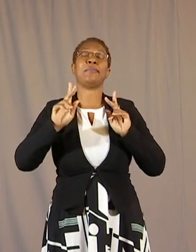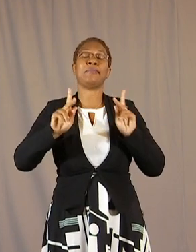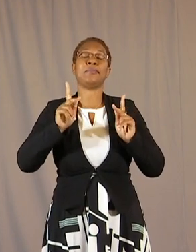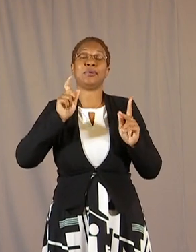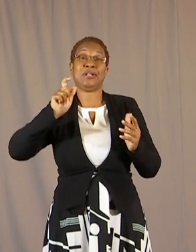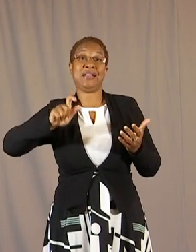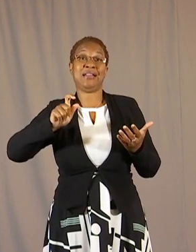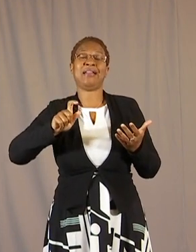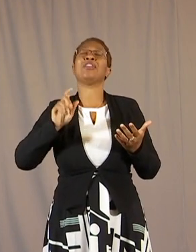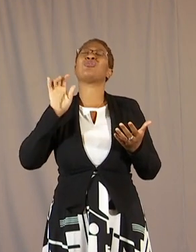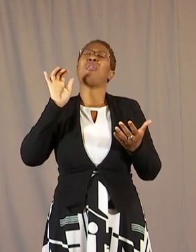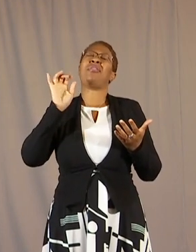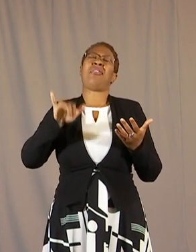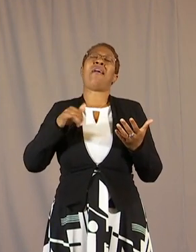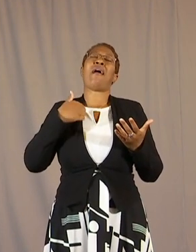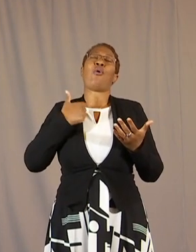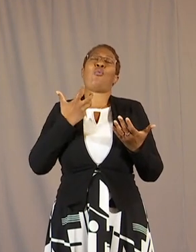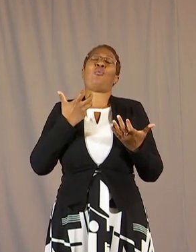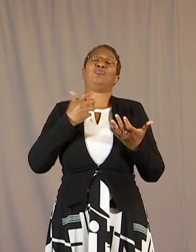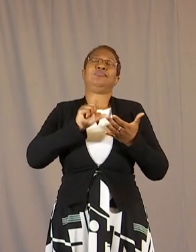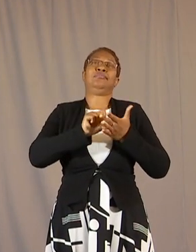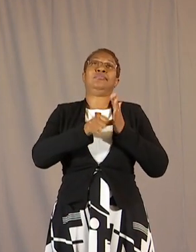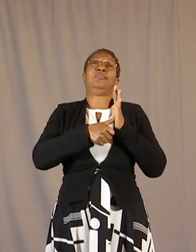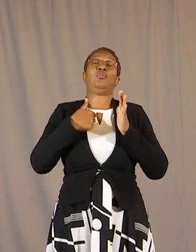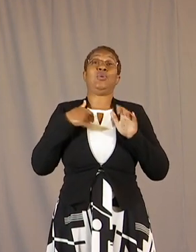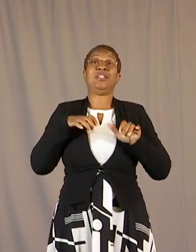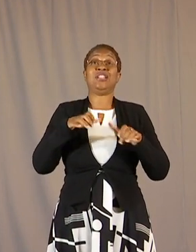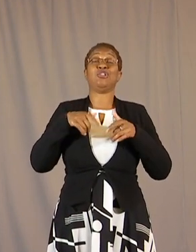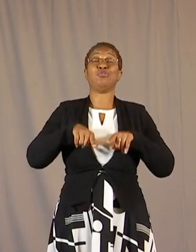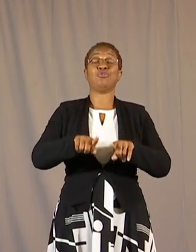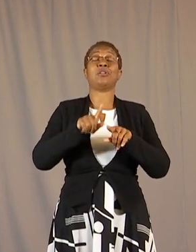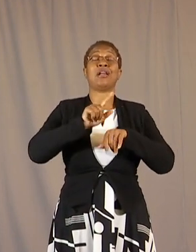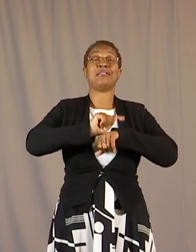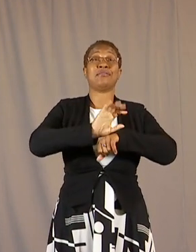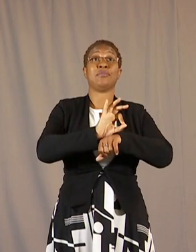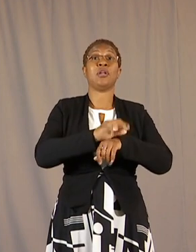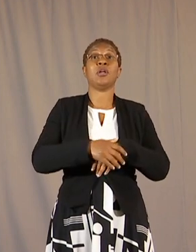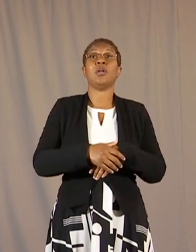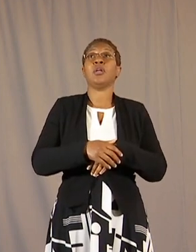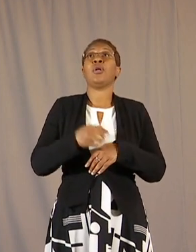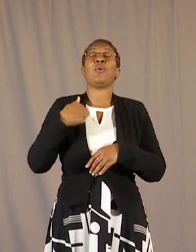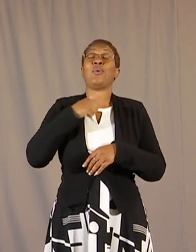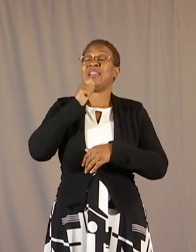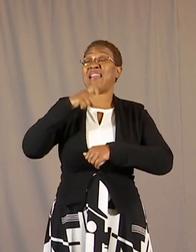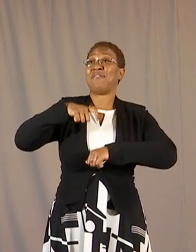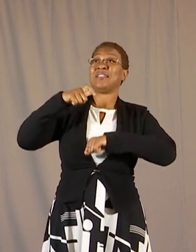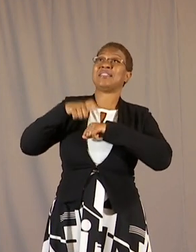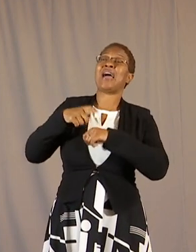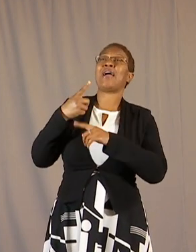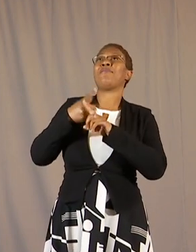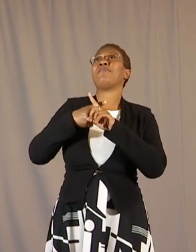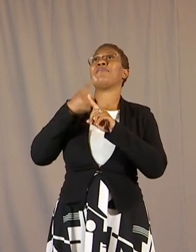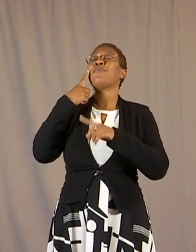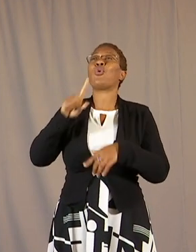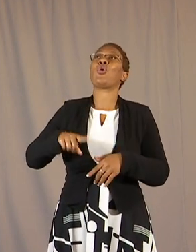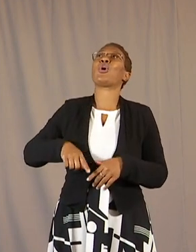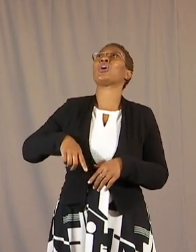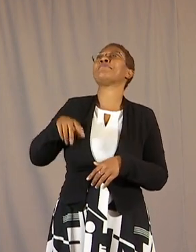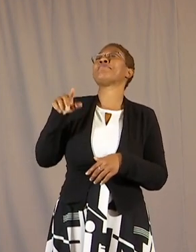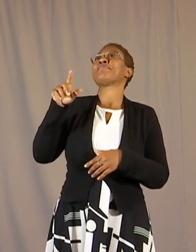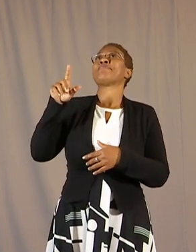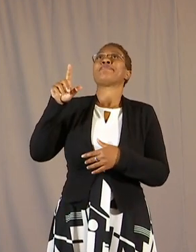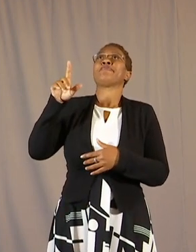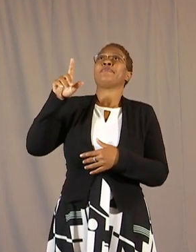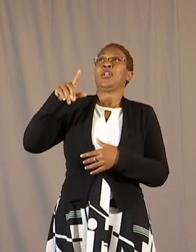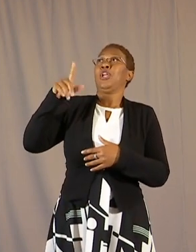Initiative, where, you know, we didn't have time for the elaborate request for proposals that was 20 pages and you